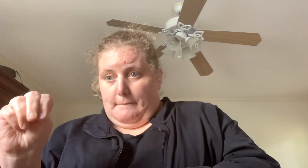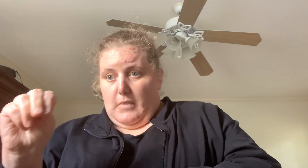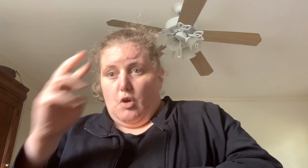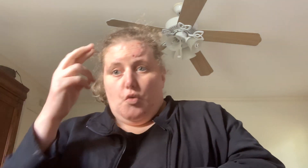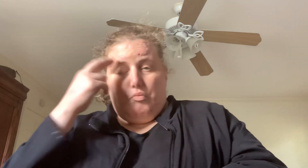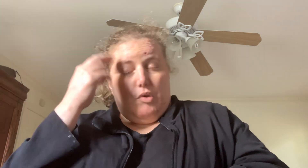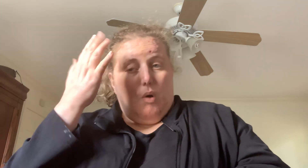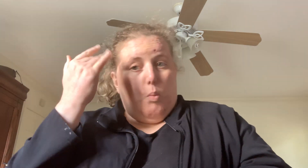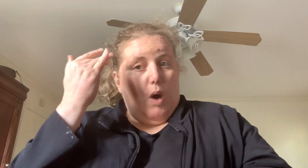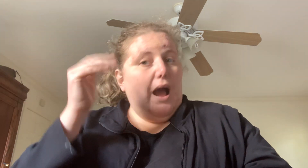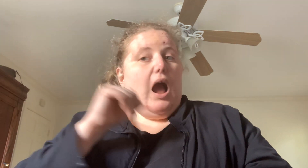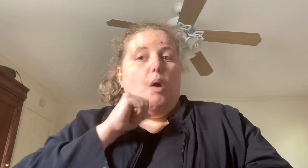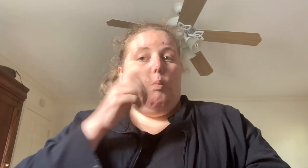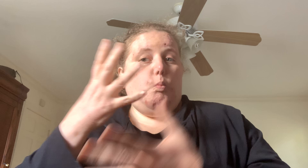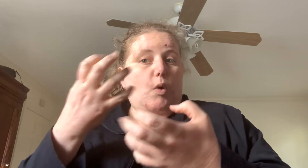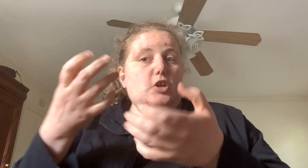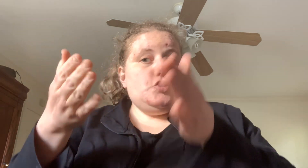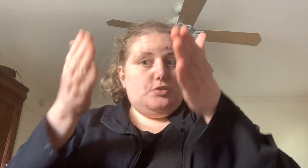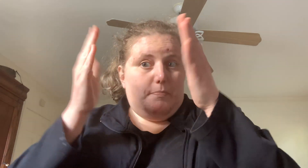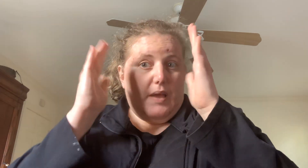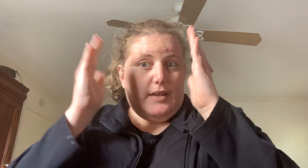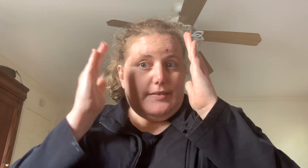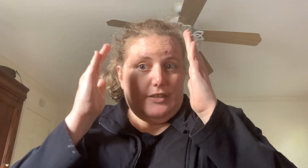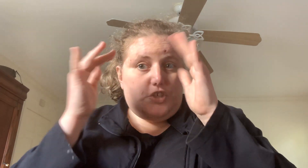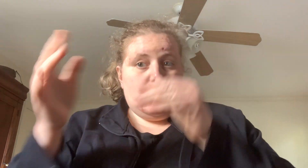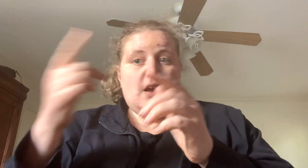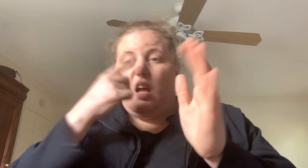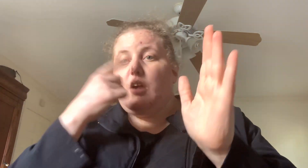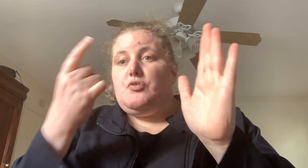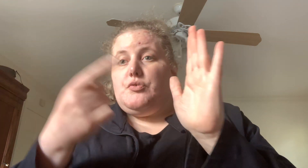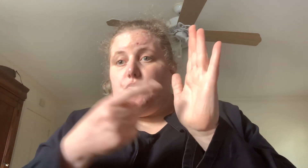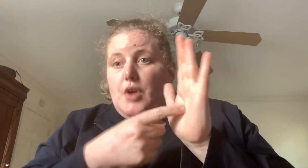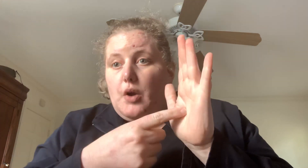doing moles to mass or moles to moles. So here is a simple moles